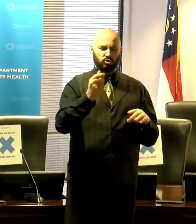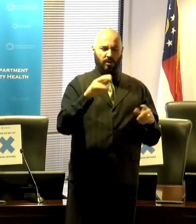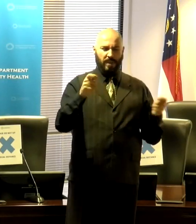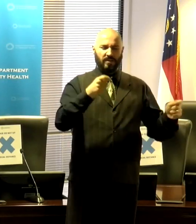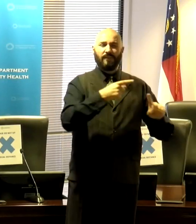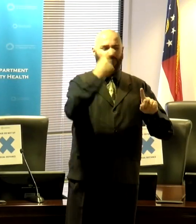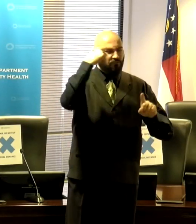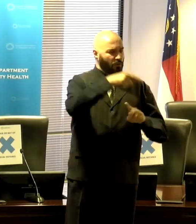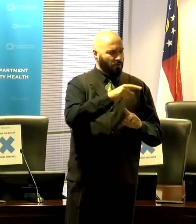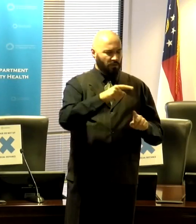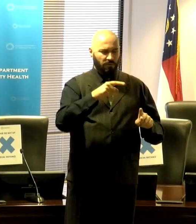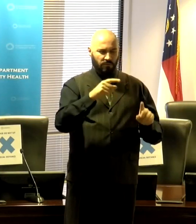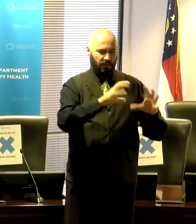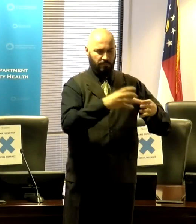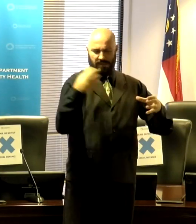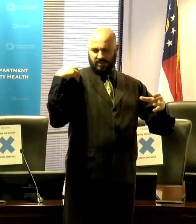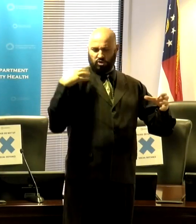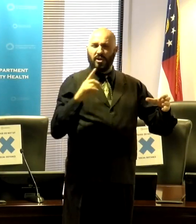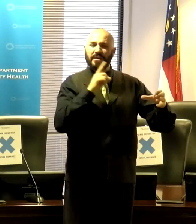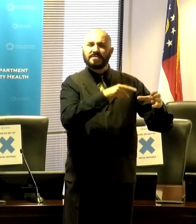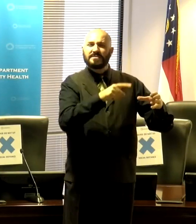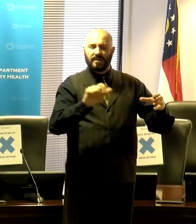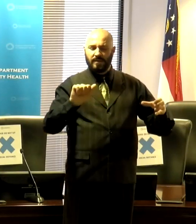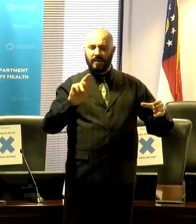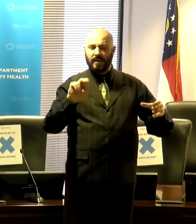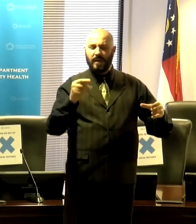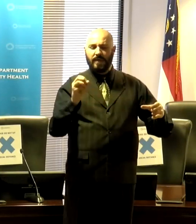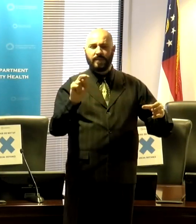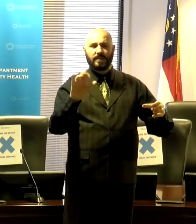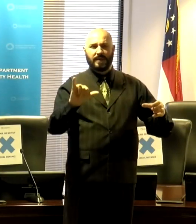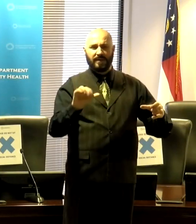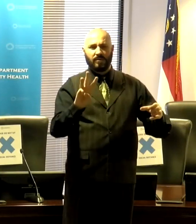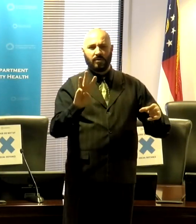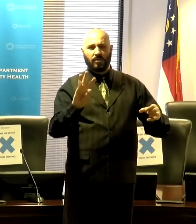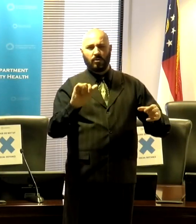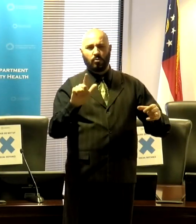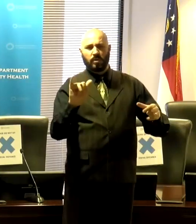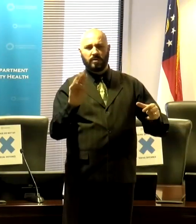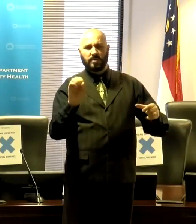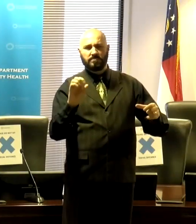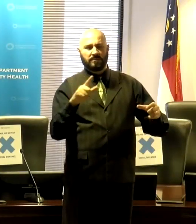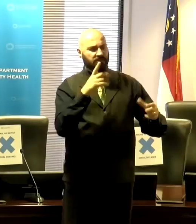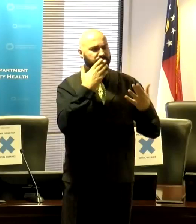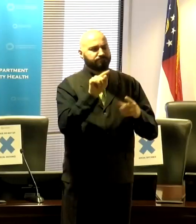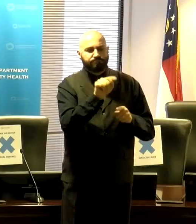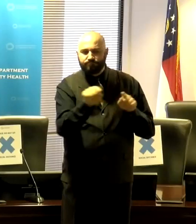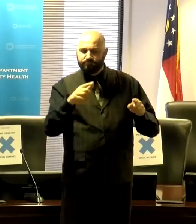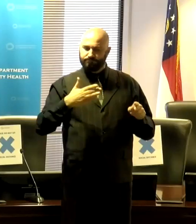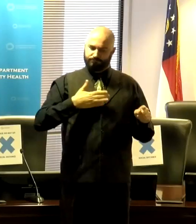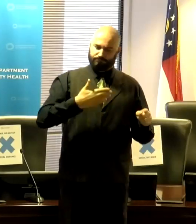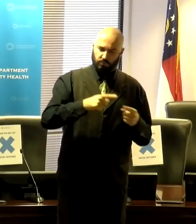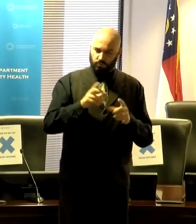So we appreciate their willingness to serve in those important committee